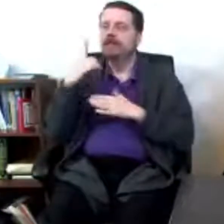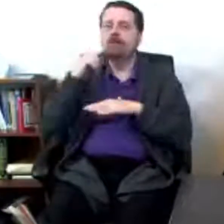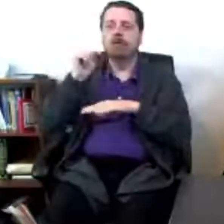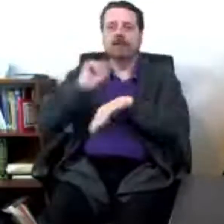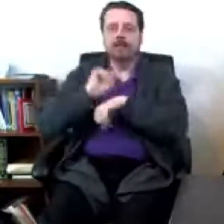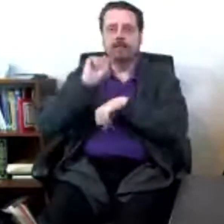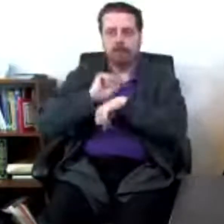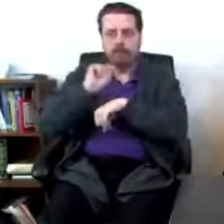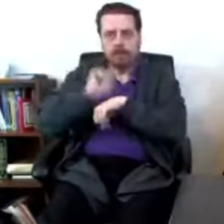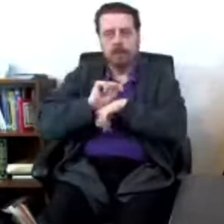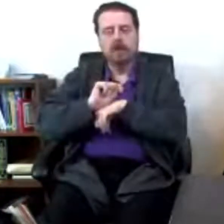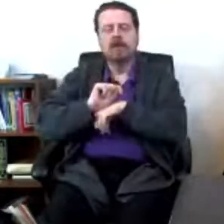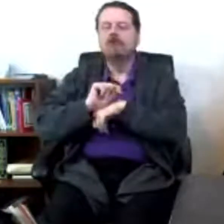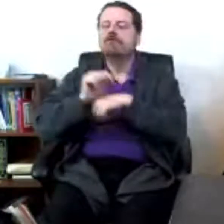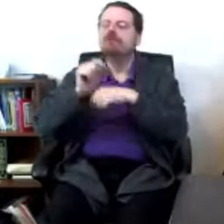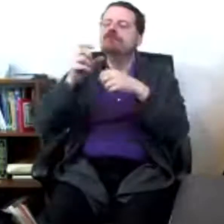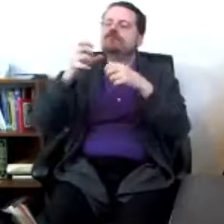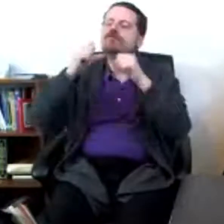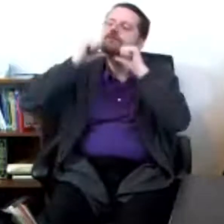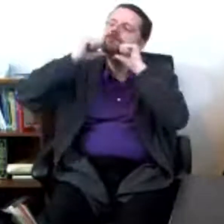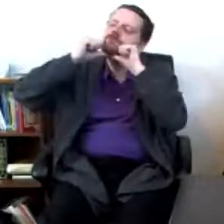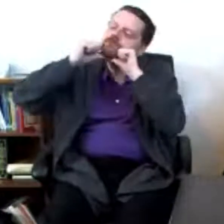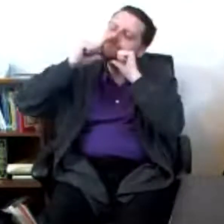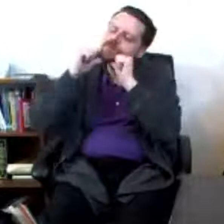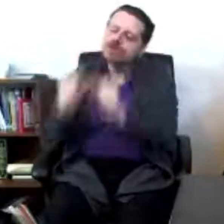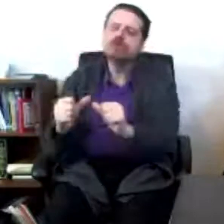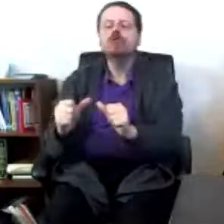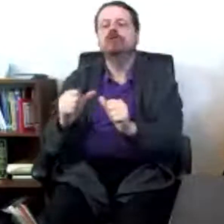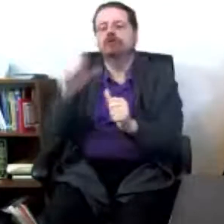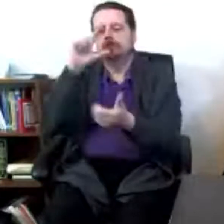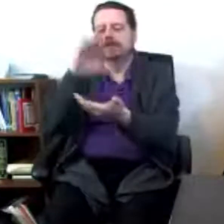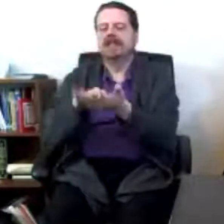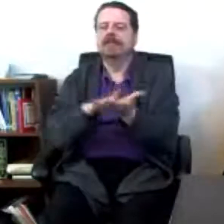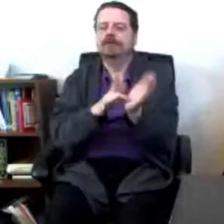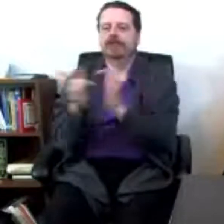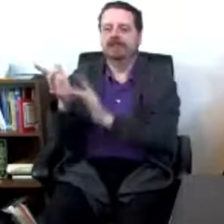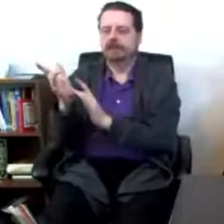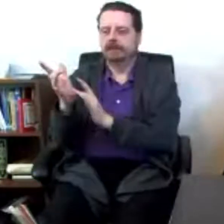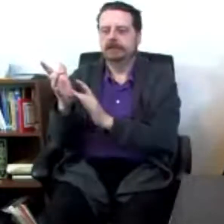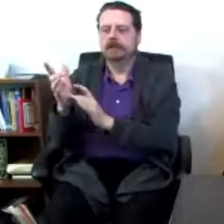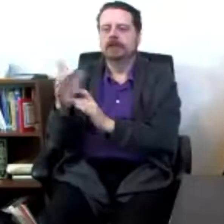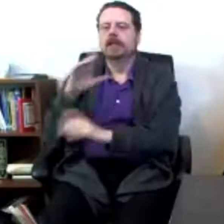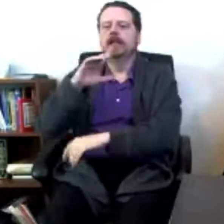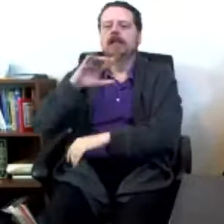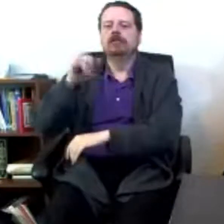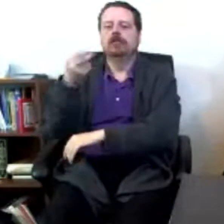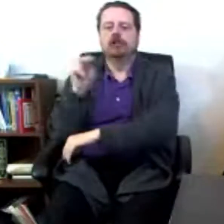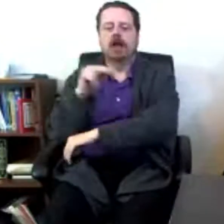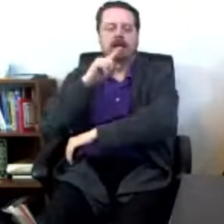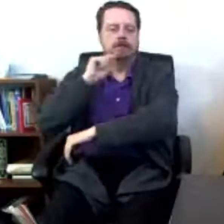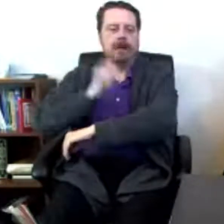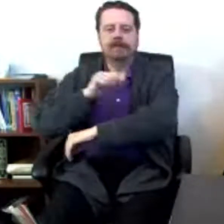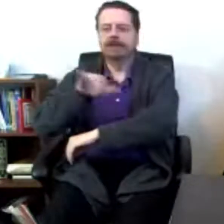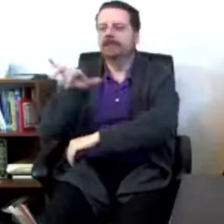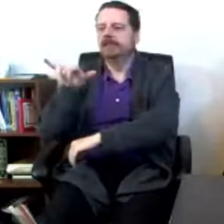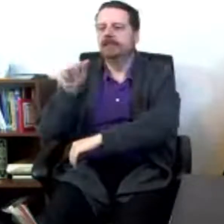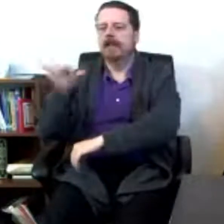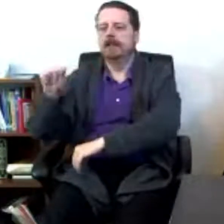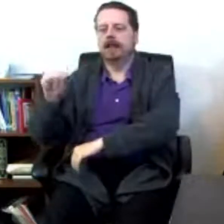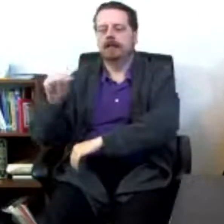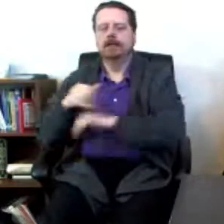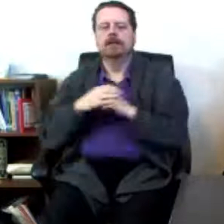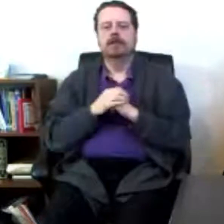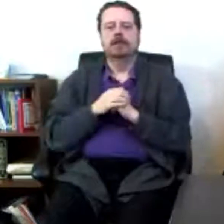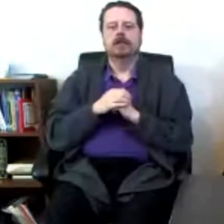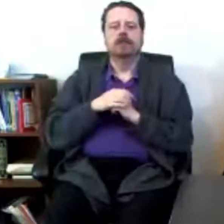temple refused to believe in Jesus, refused to believe in John the Baptist, Yahya, refused to